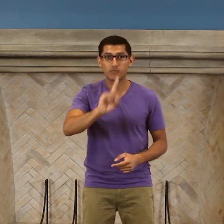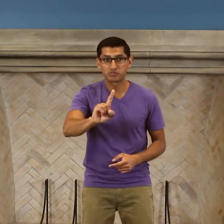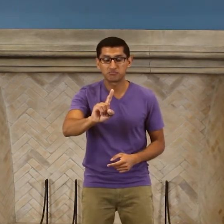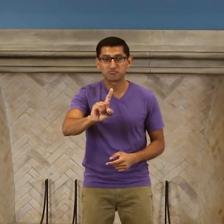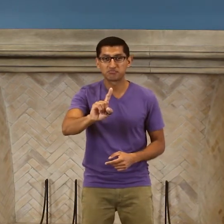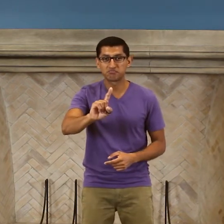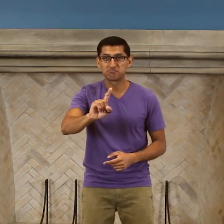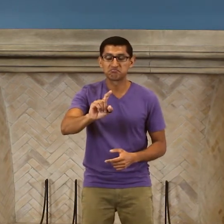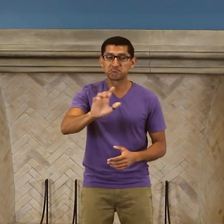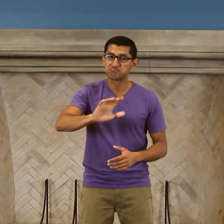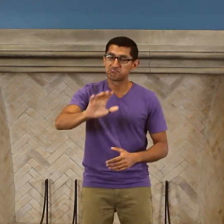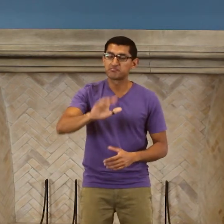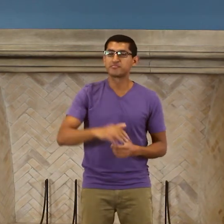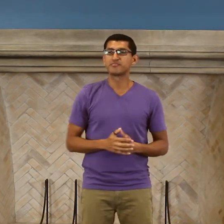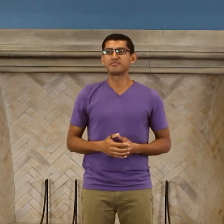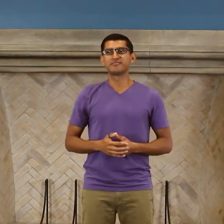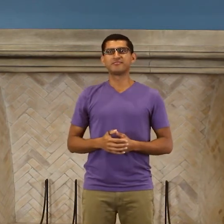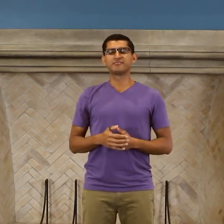about one.